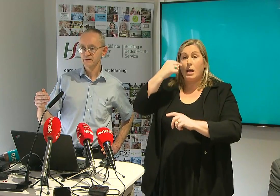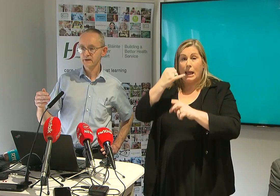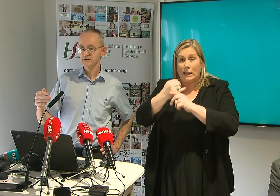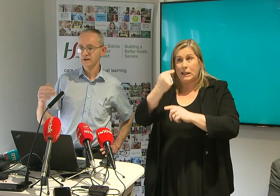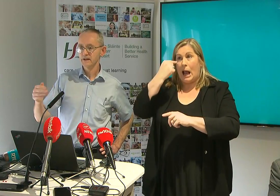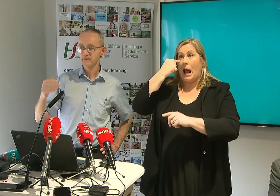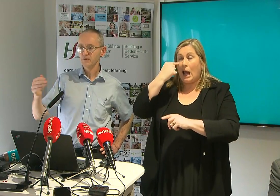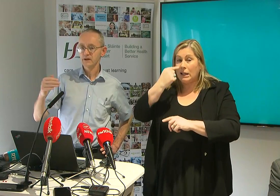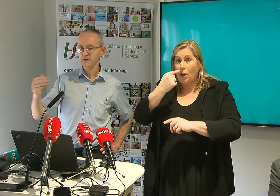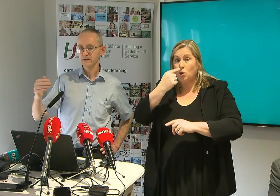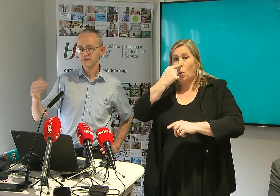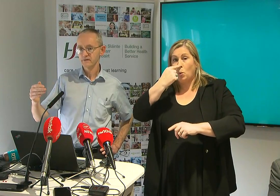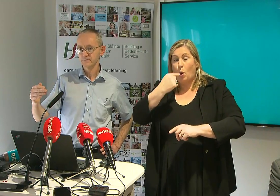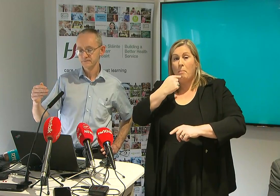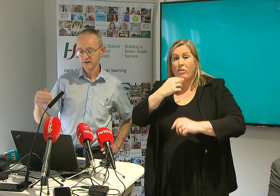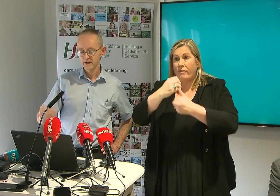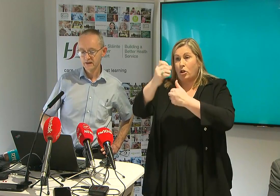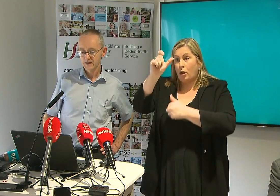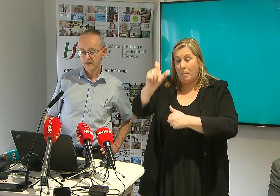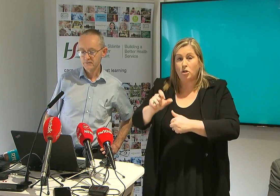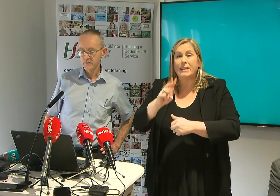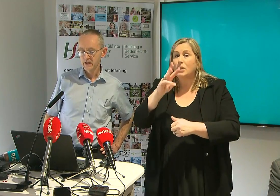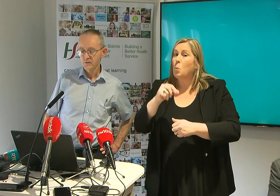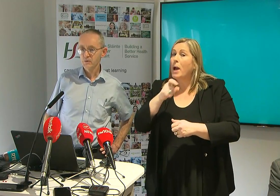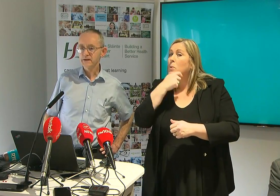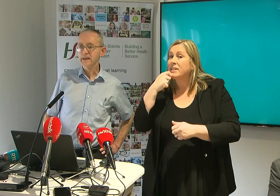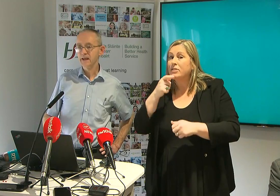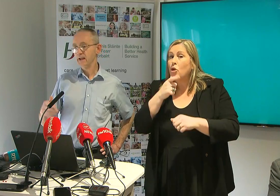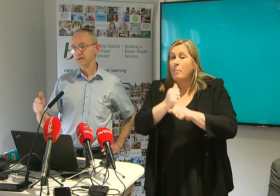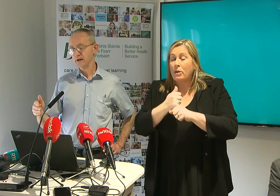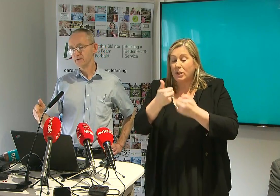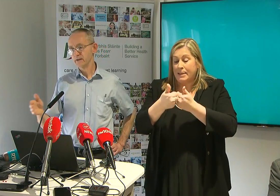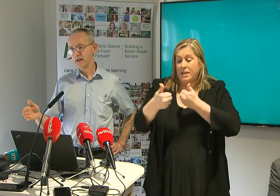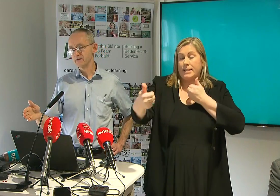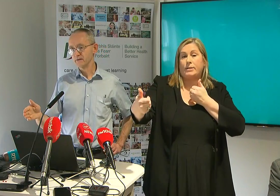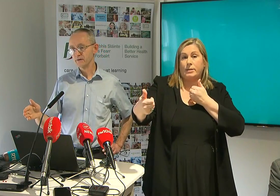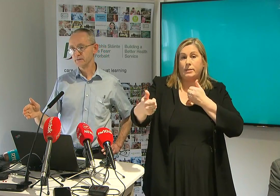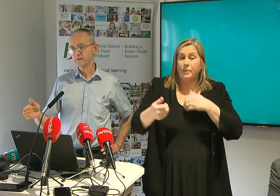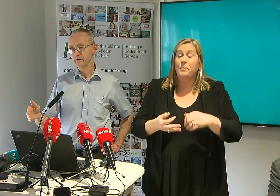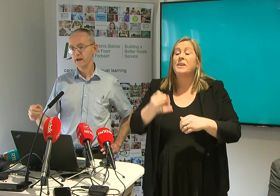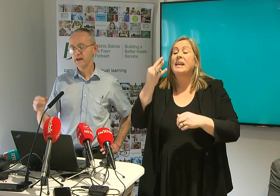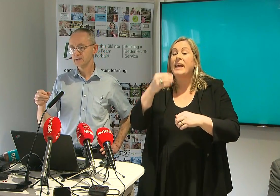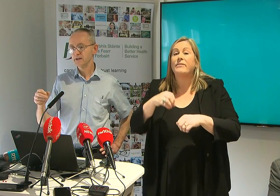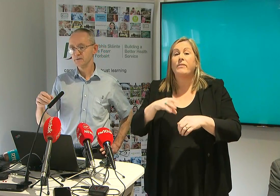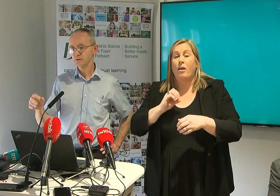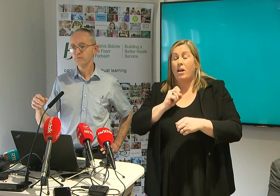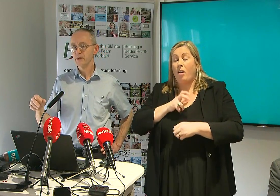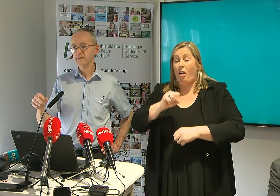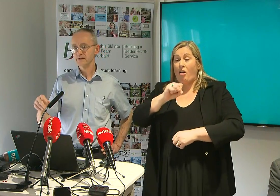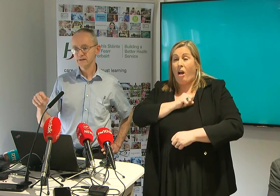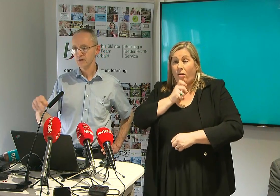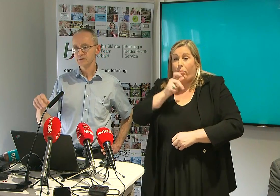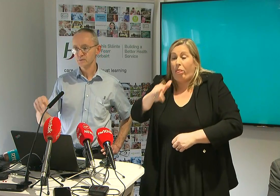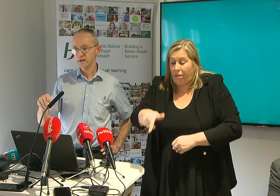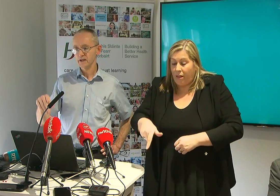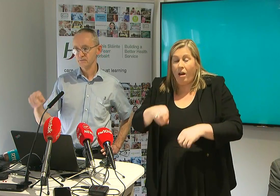it causes infection, and that's about keeping distance. We want to kill any virus that lands on surface, and actually just